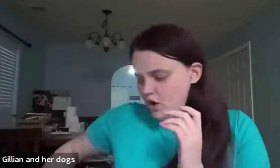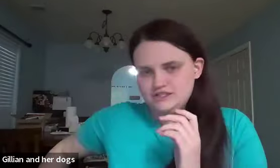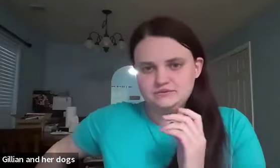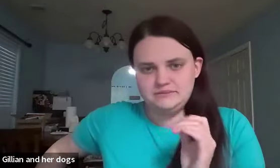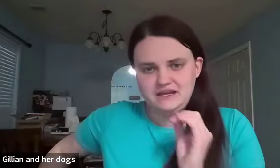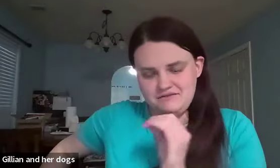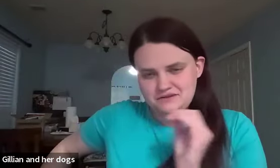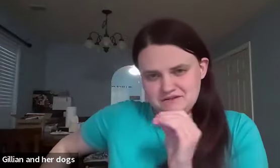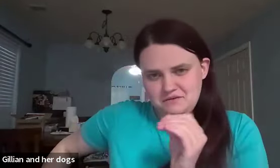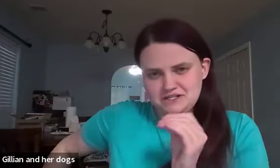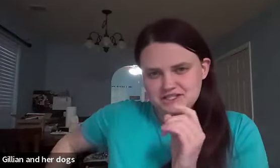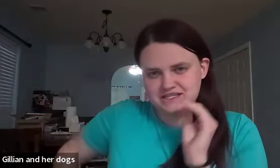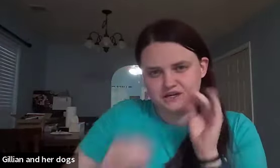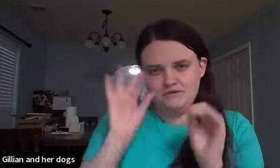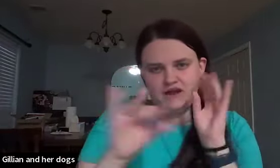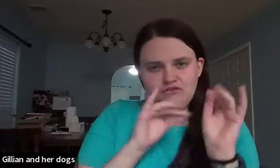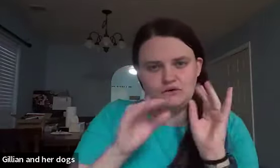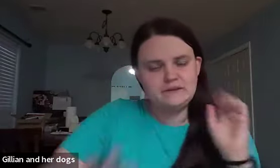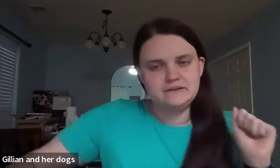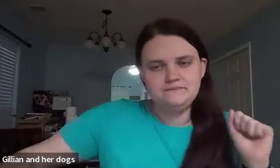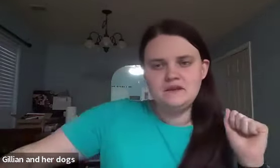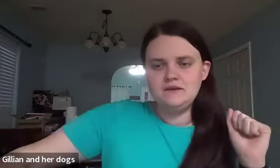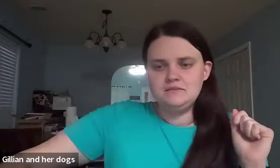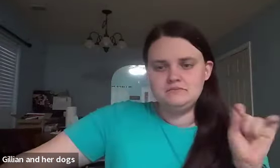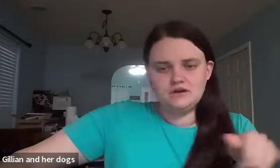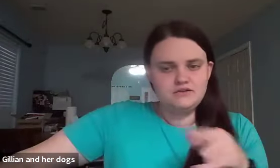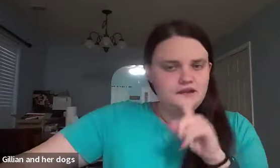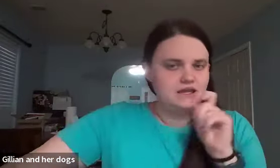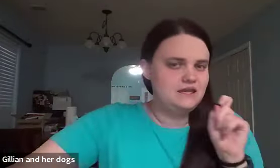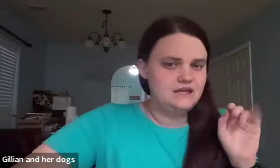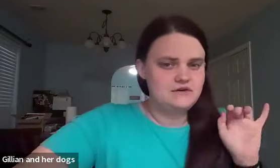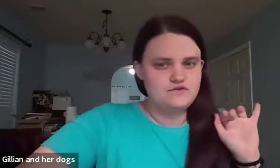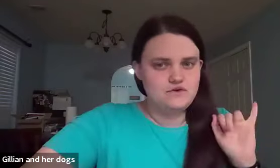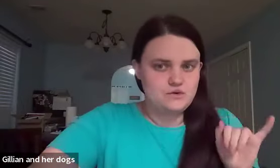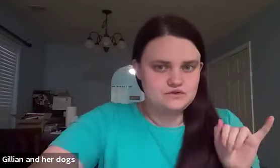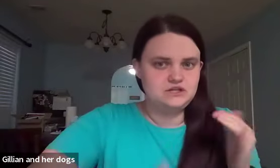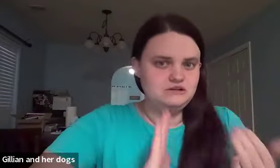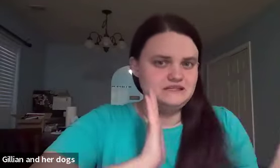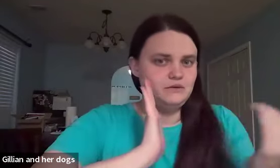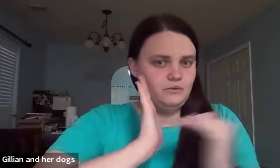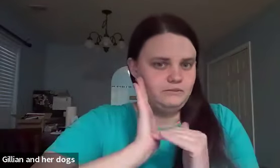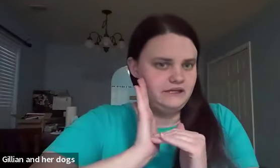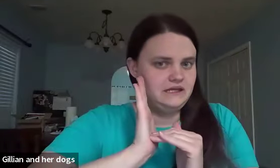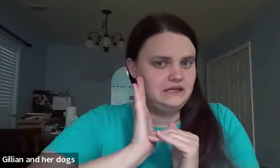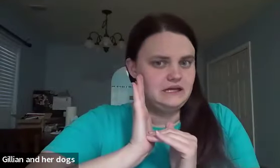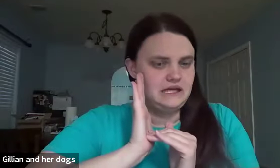hard to repeat every single one just because I know we've kind of thrown a bit. But are there any of those that you need like repeated